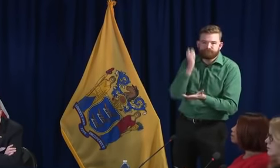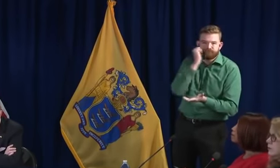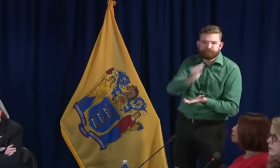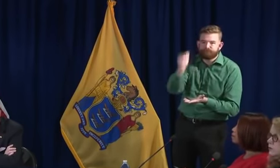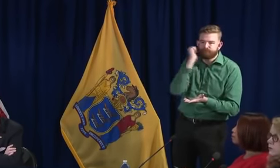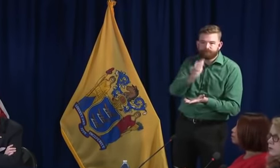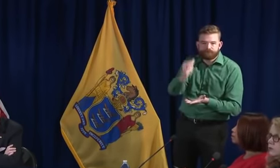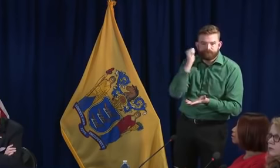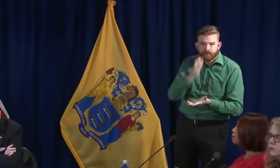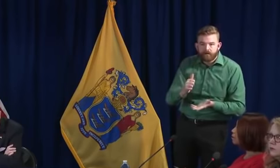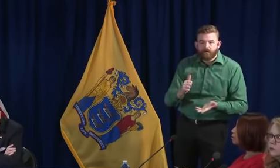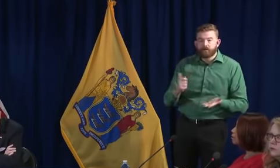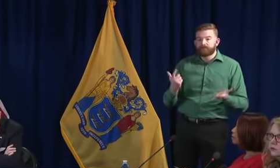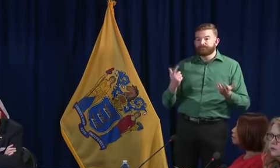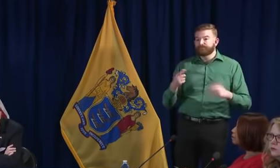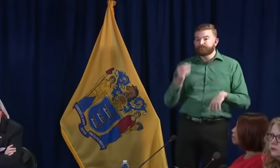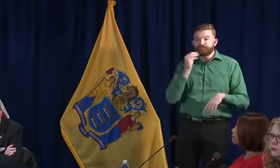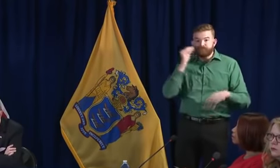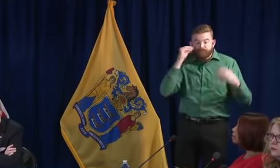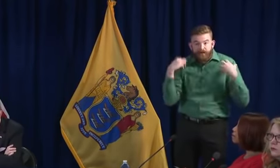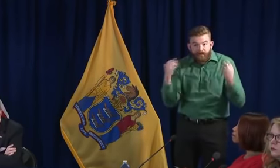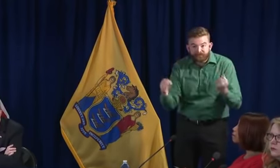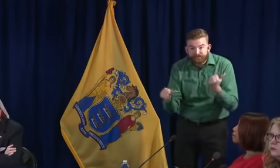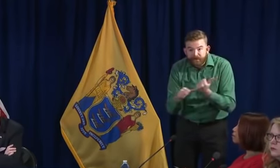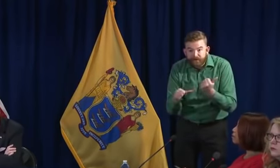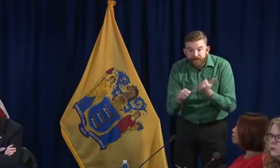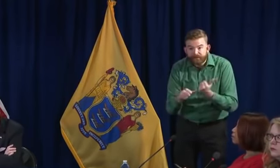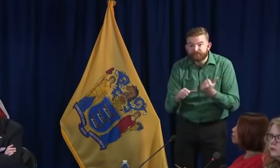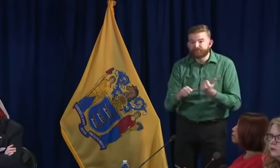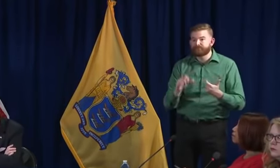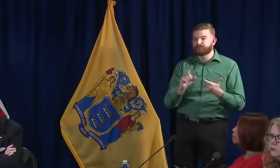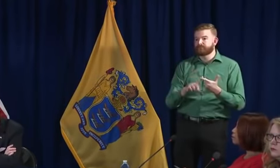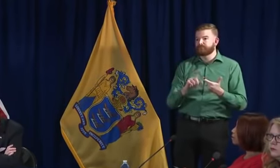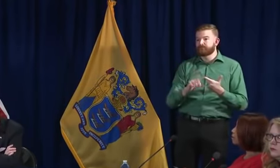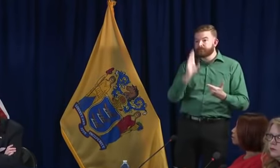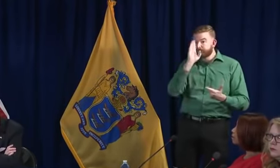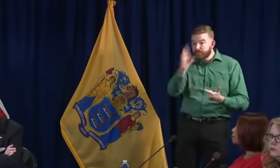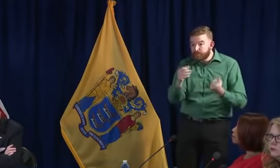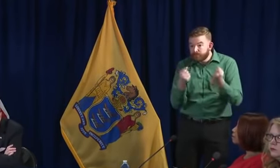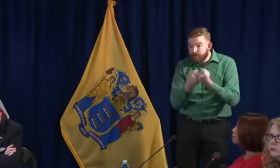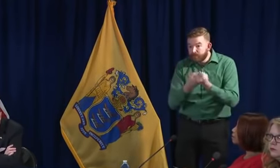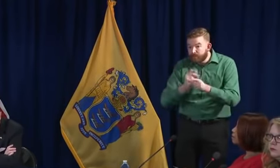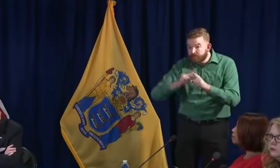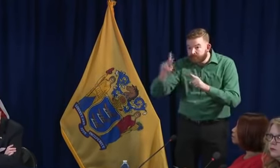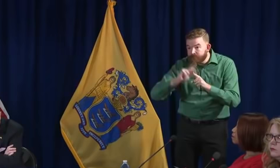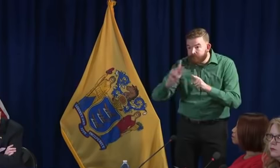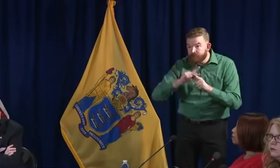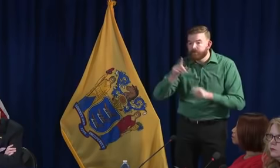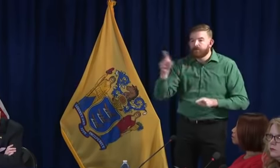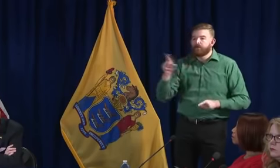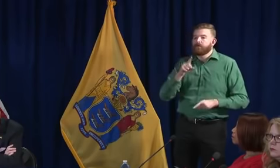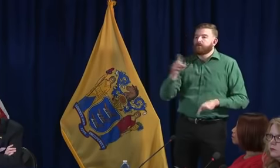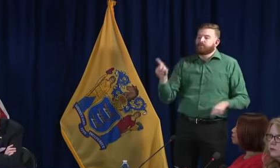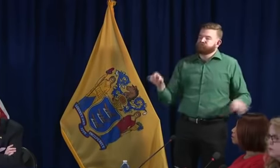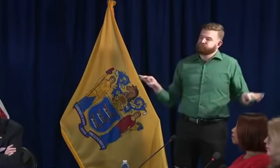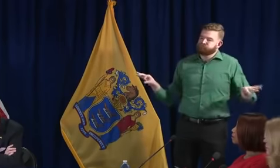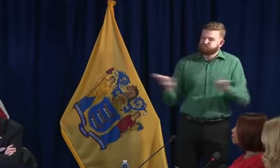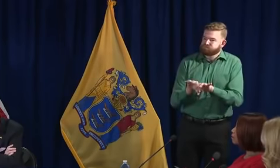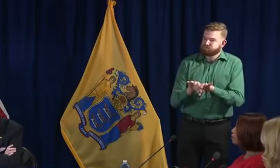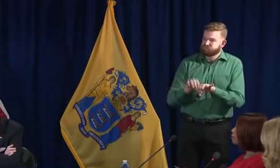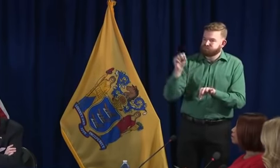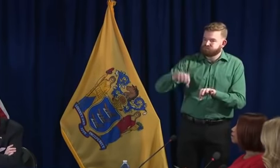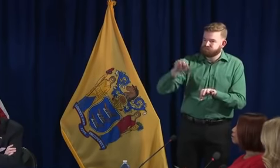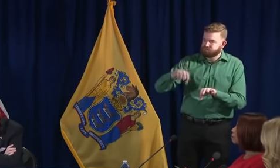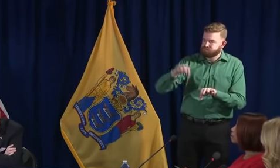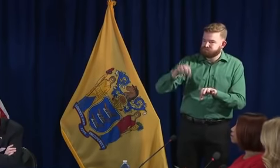aides and other direct support professionals to be an essential part of our emergency response team. They are first